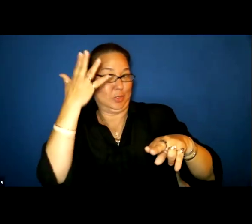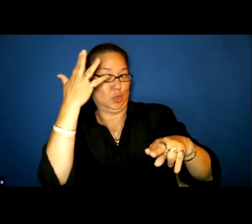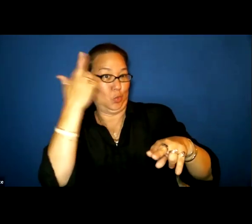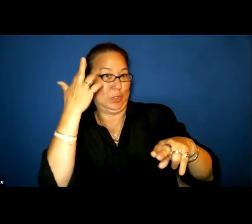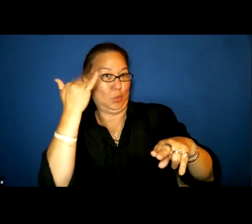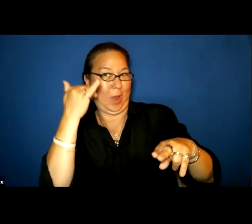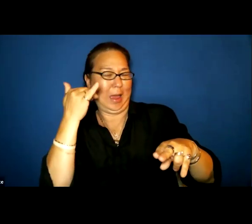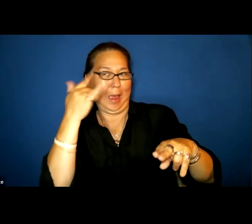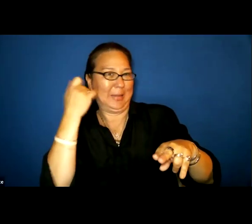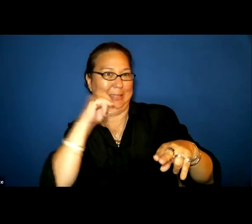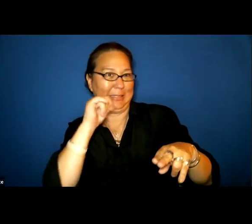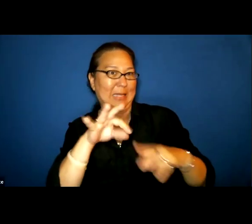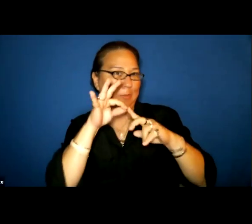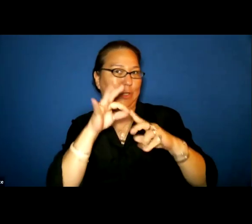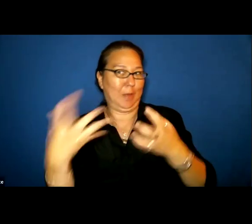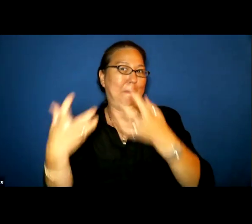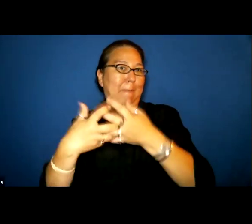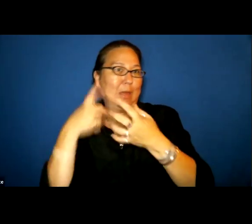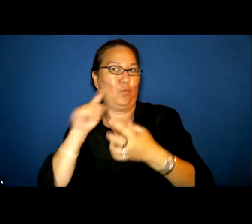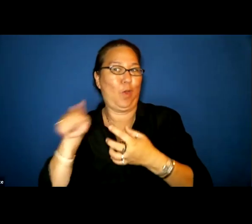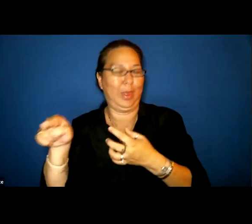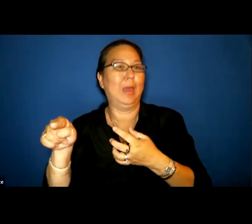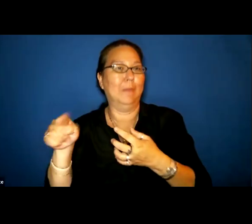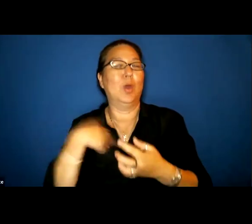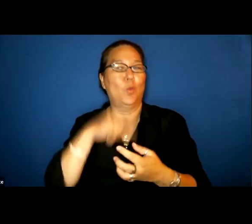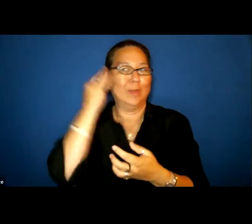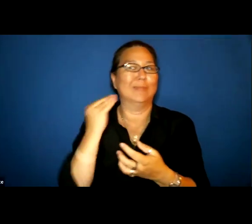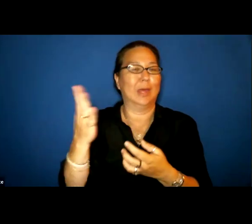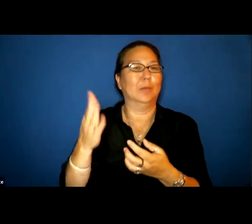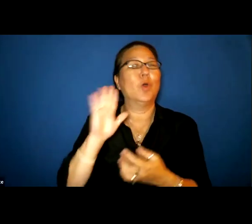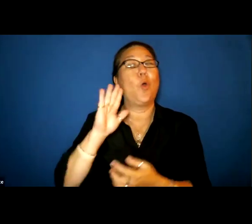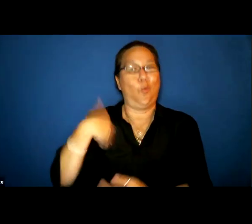one. Right. Thank you, Superintendent. Thank you, You're Chair. welcome.